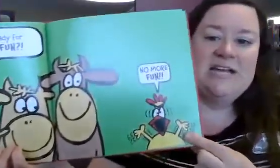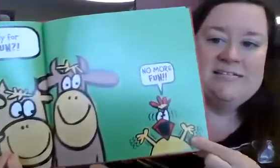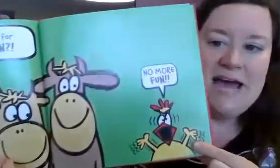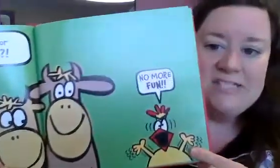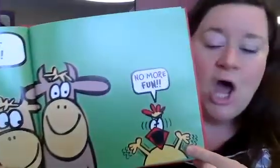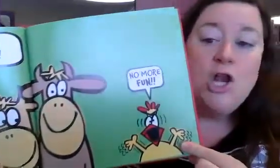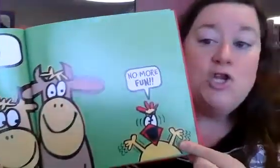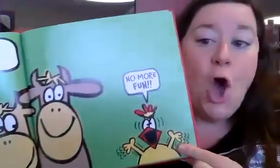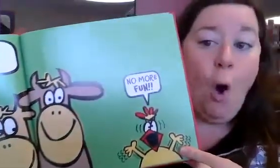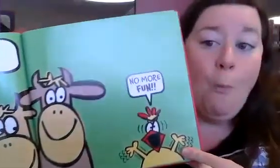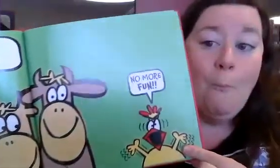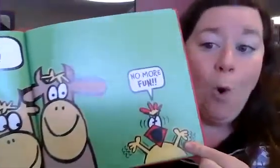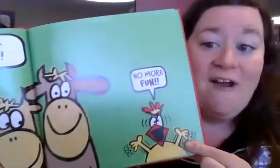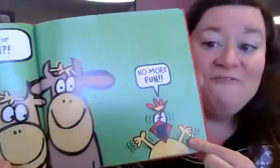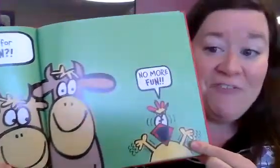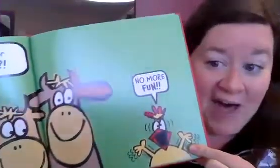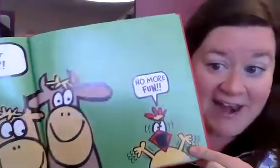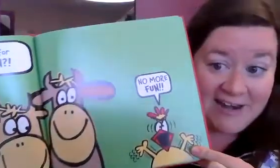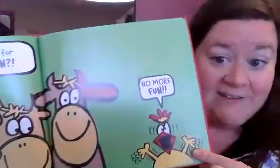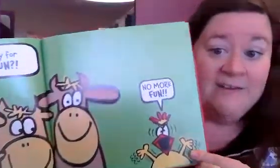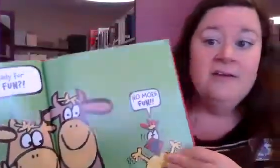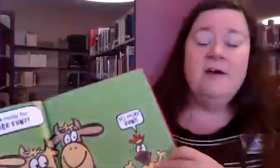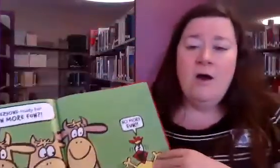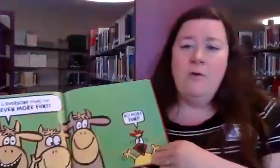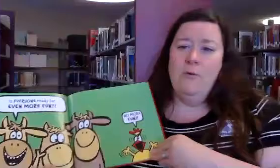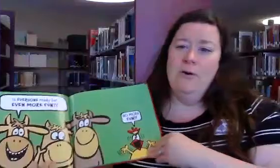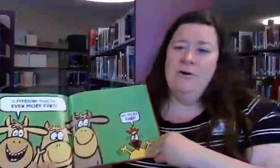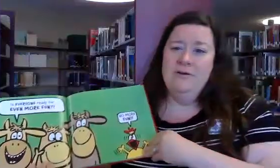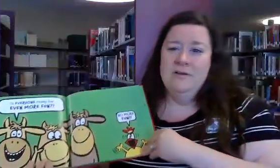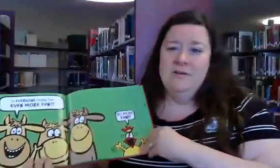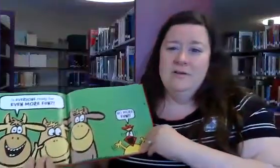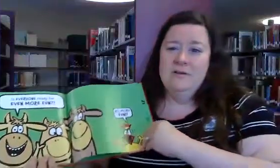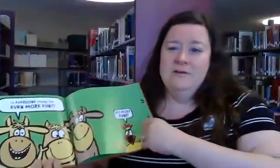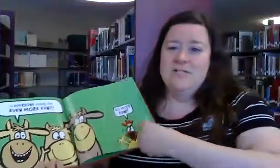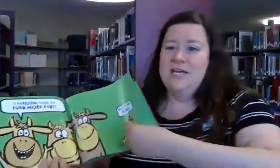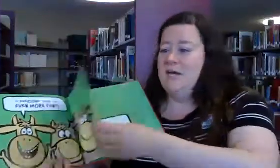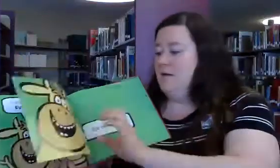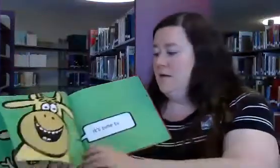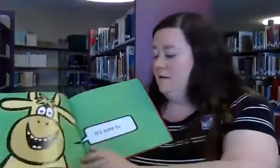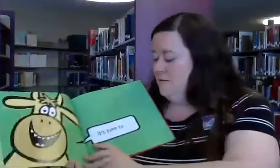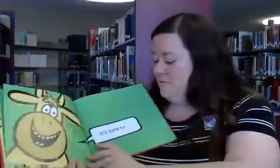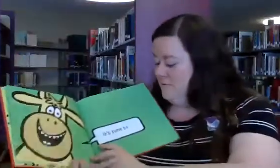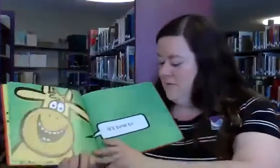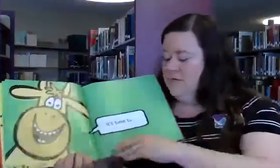Chicken says, no more fun. Oh, Chicken.